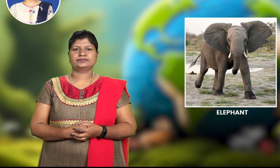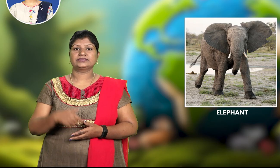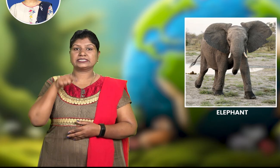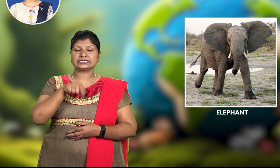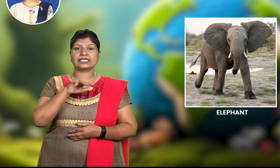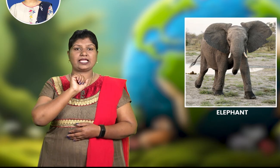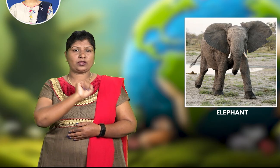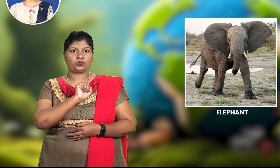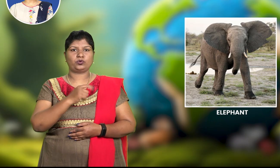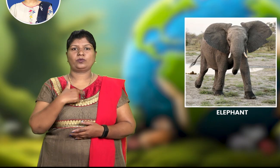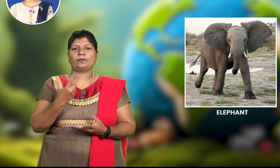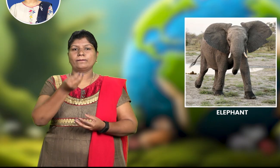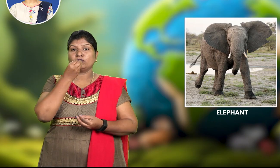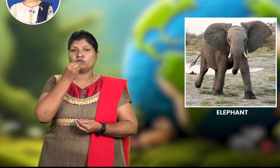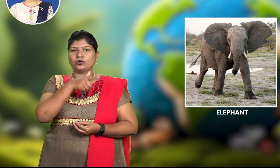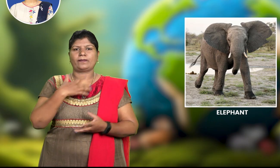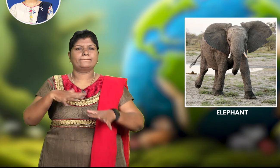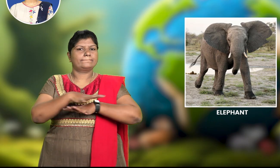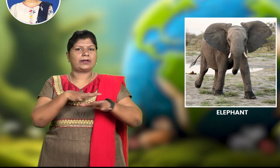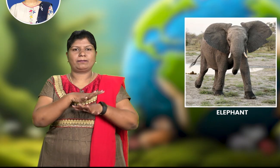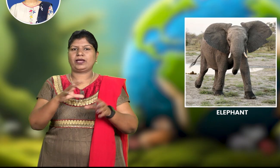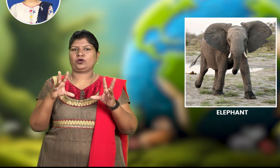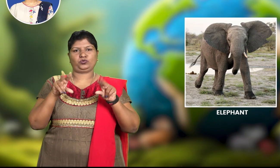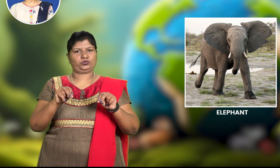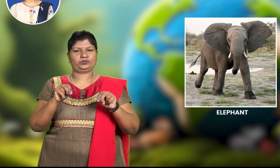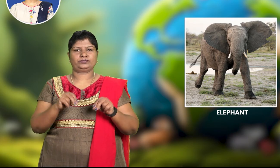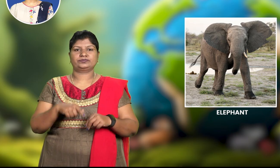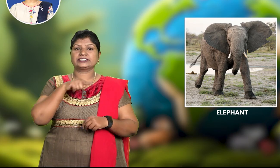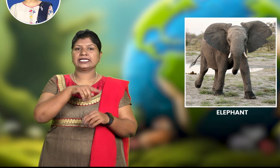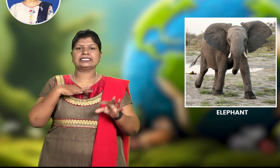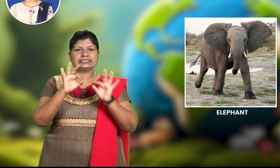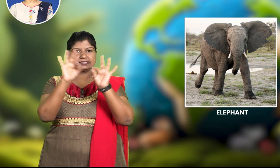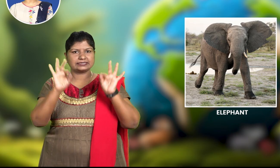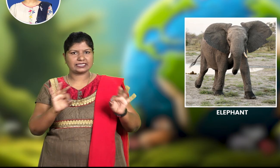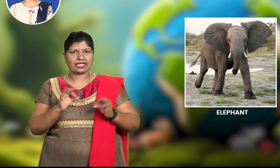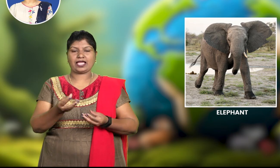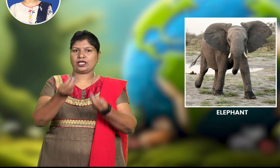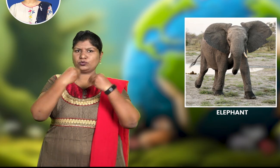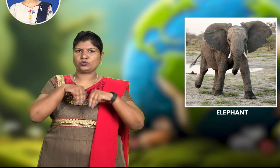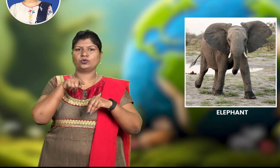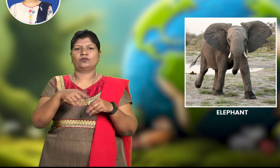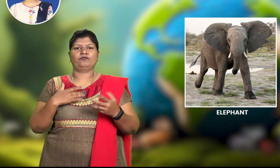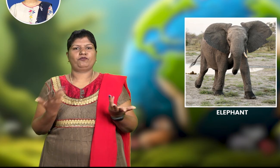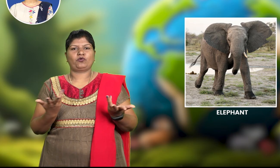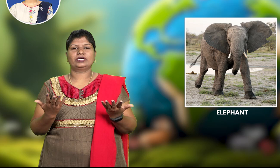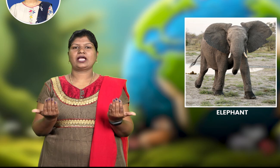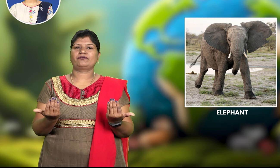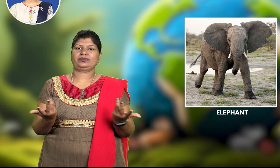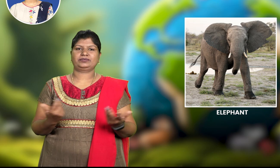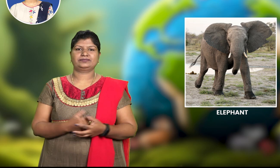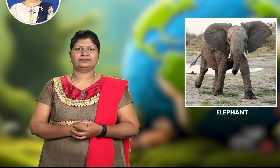Since they cannot prepare their own food and readily consume what is available.